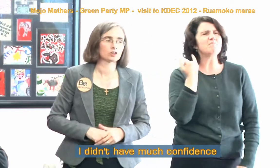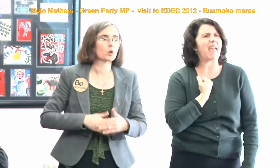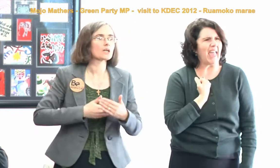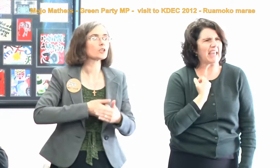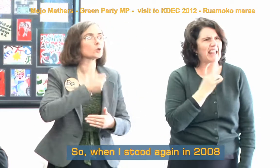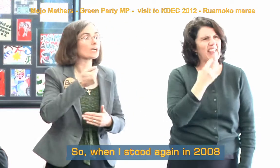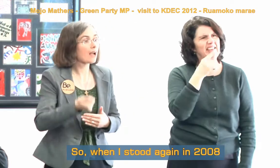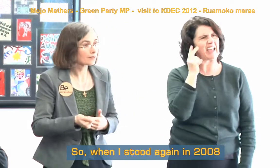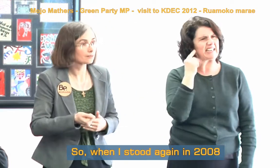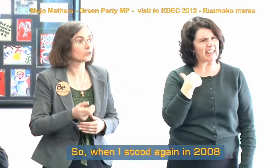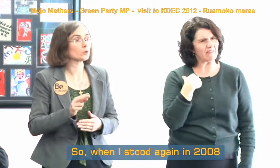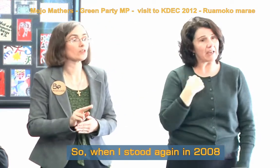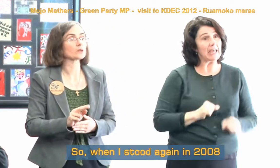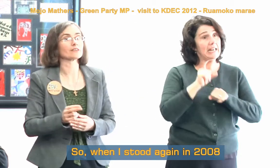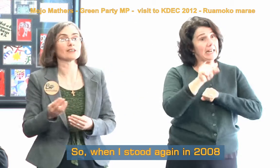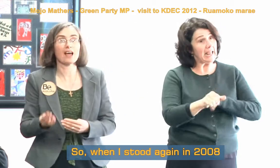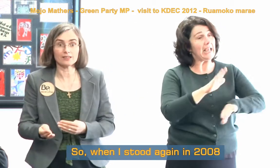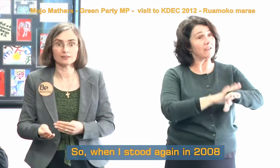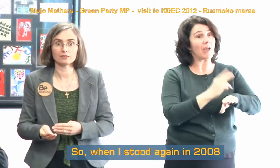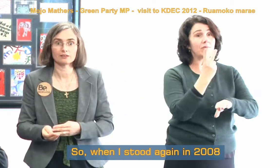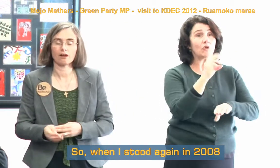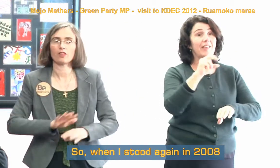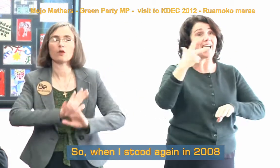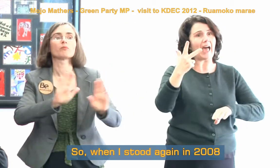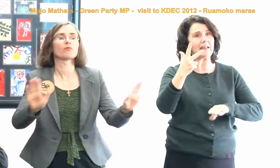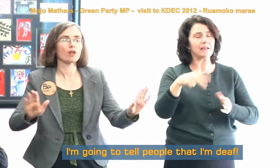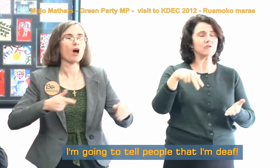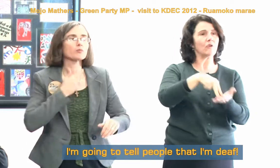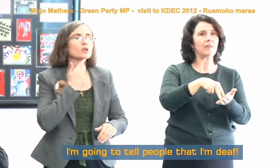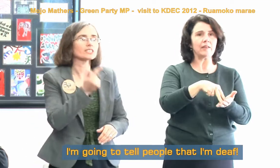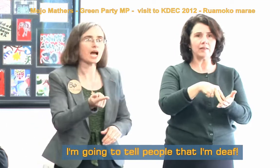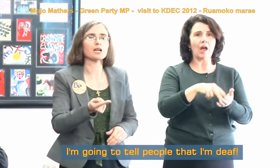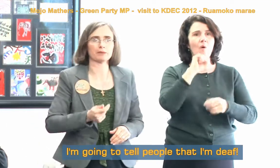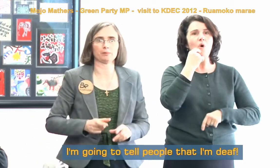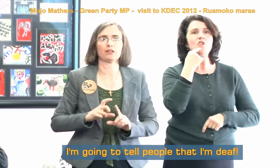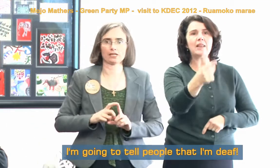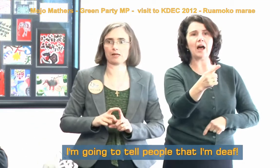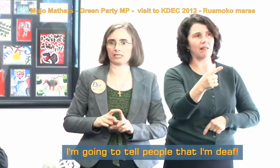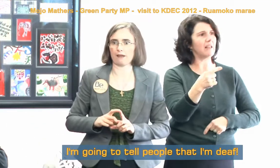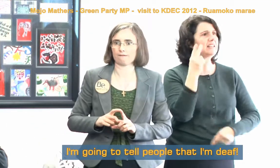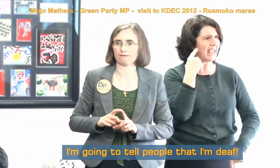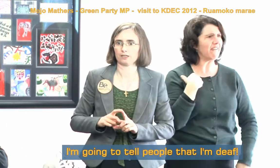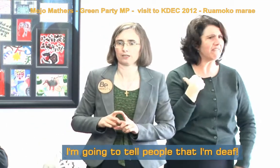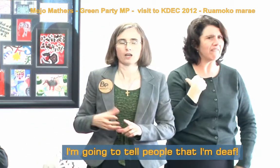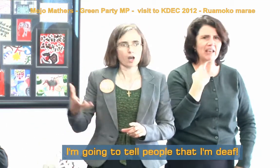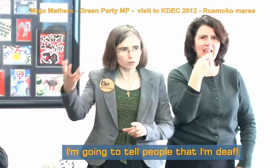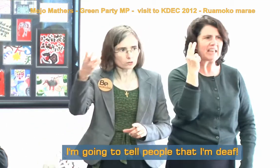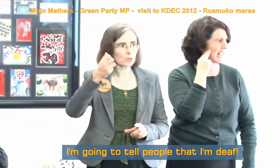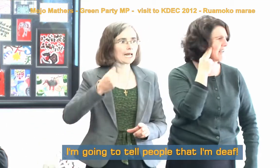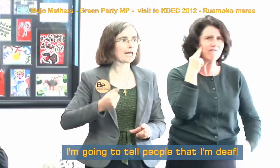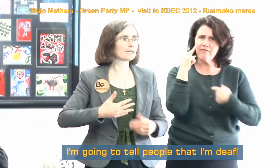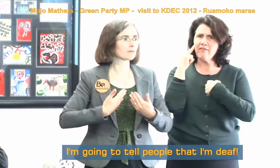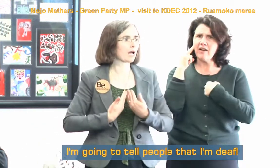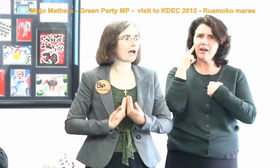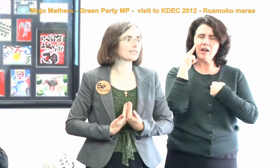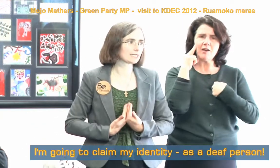So when I stood again in 2008, I thought, I'm going to tell people that I'm deaf. I'm going